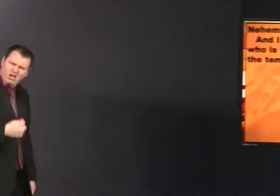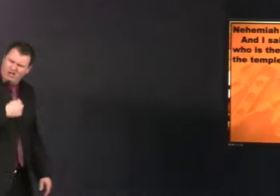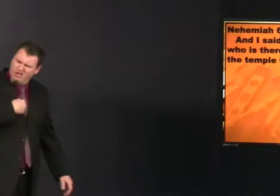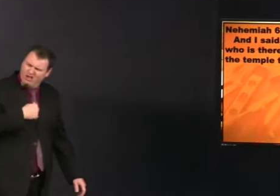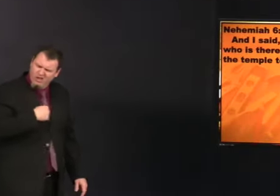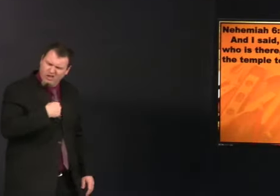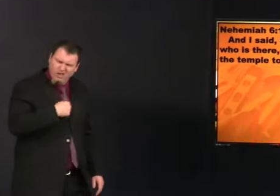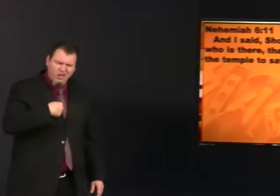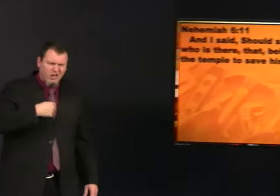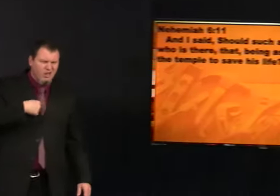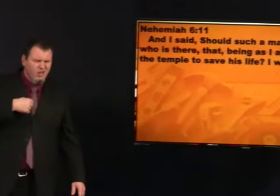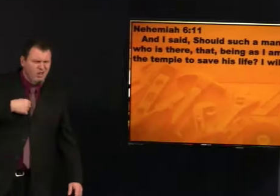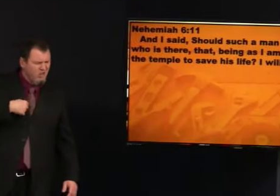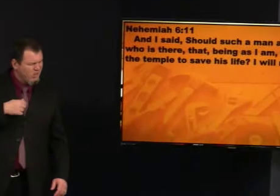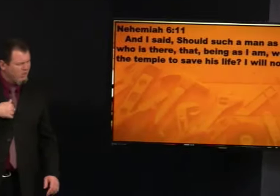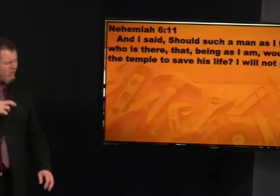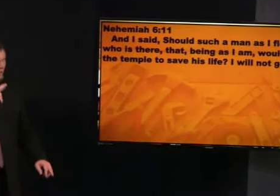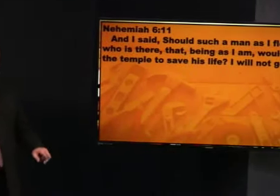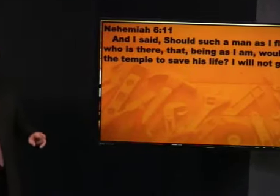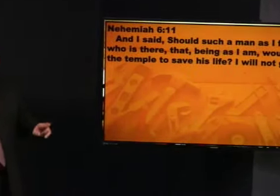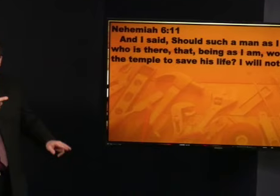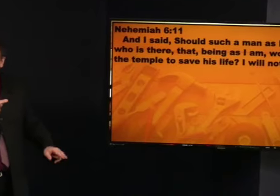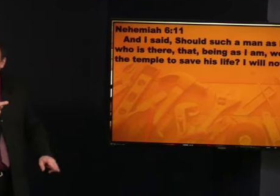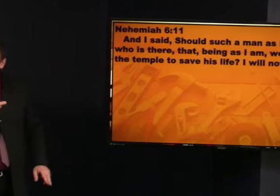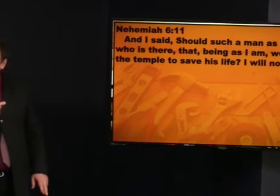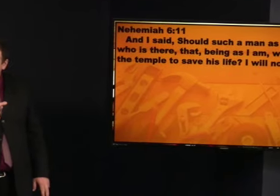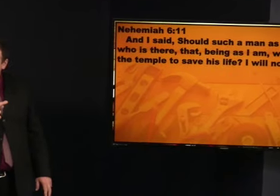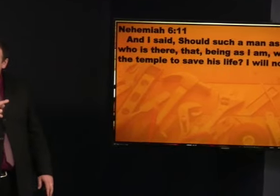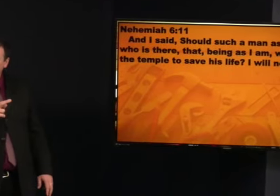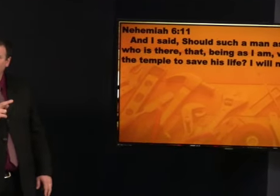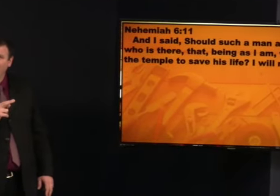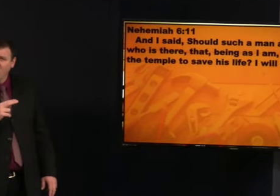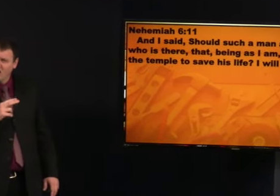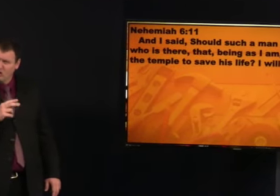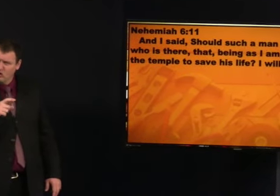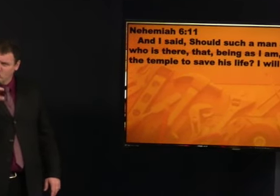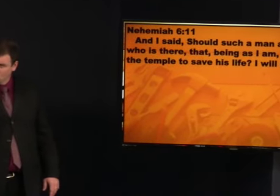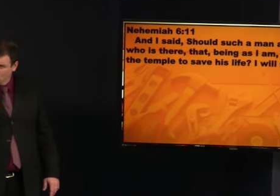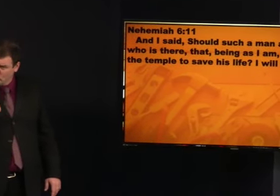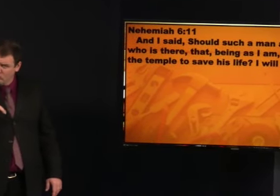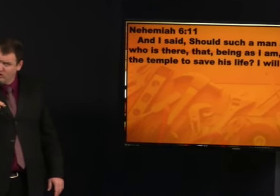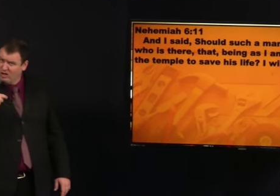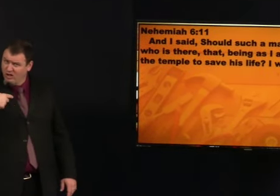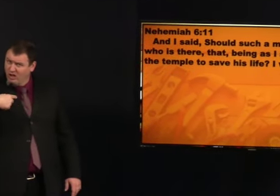Why would you ask me to go into the temple?" So Nehemiah said,